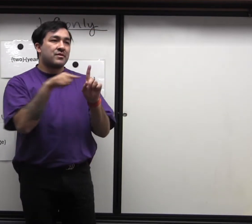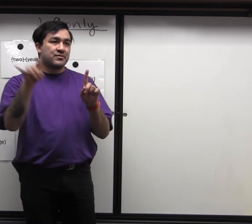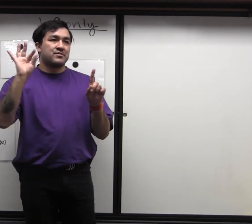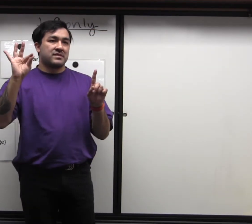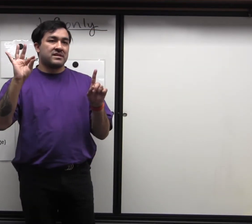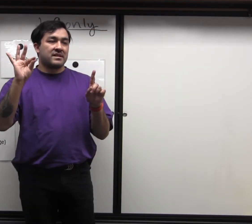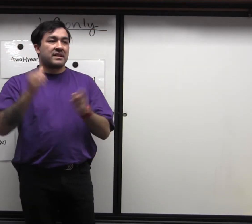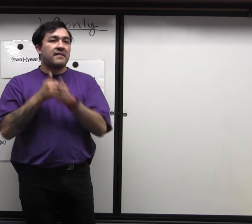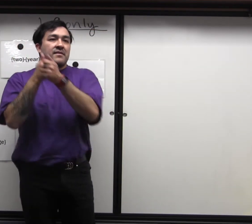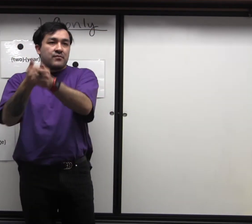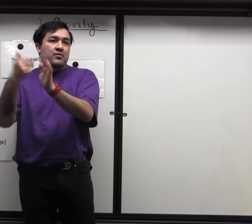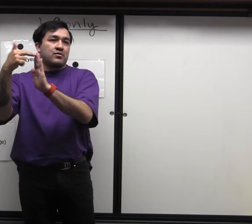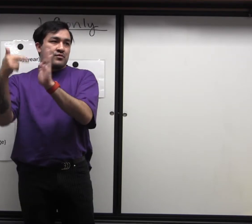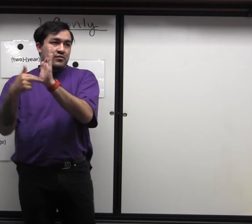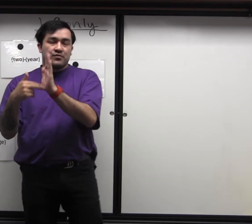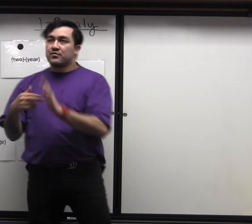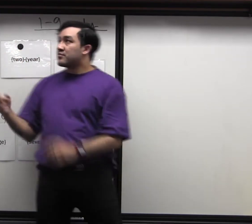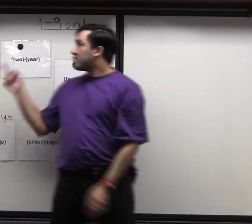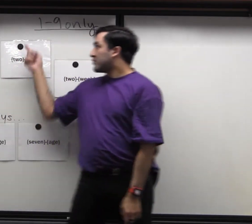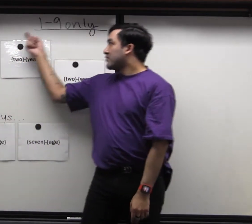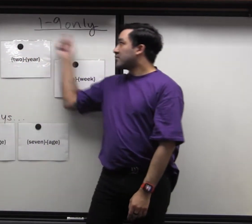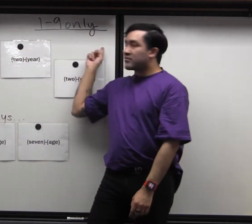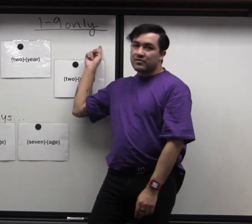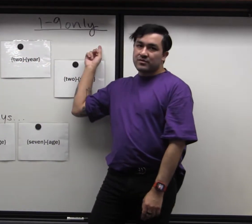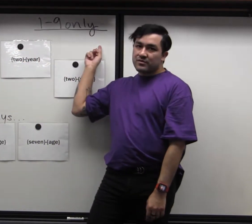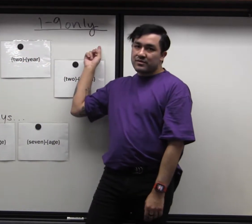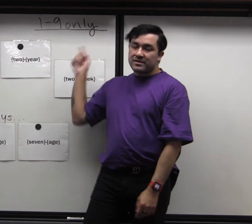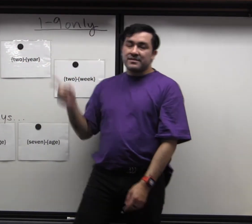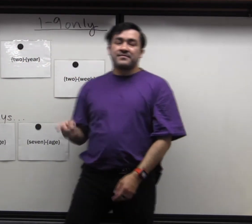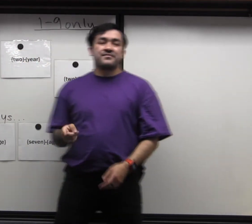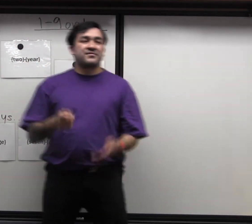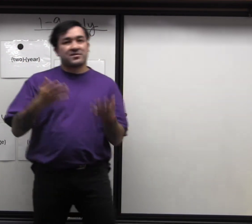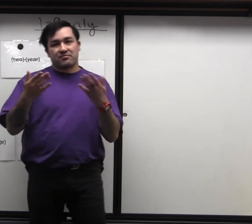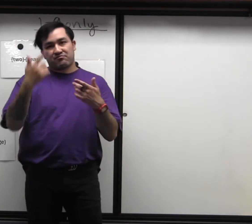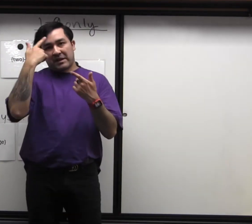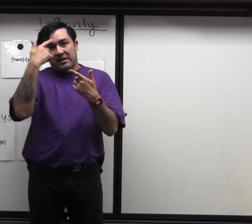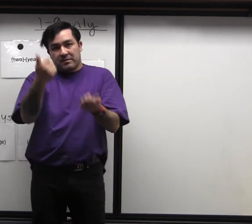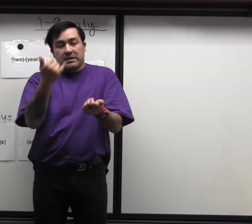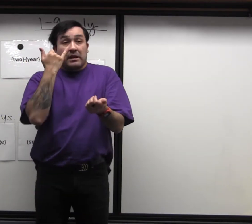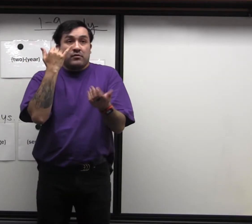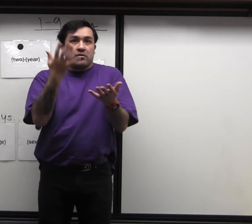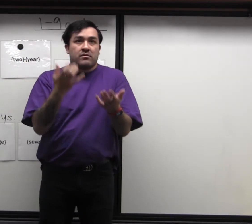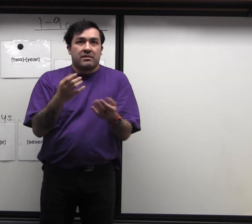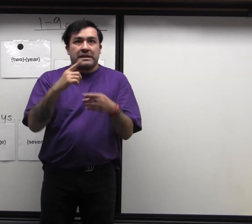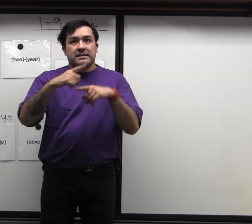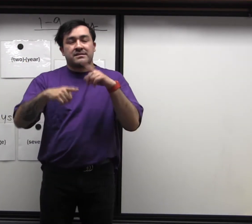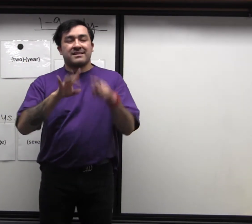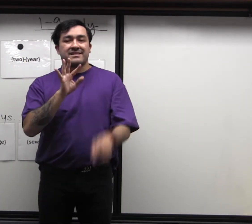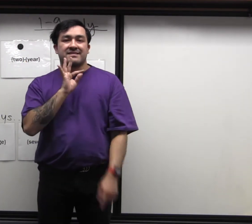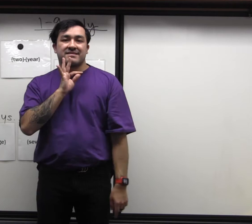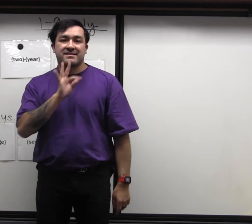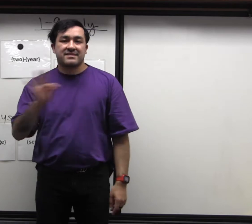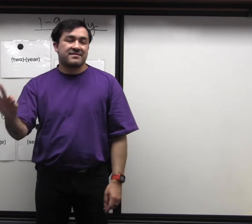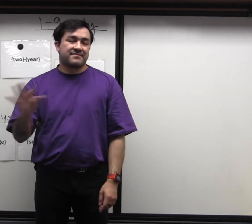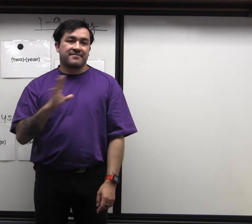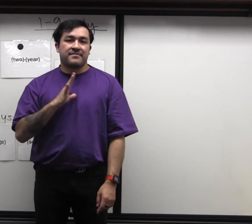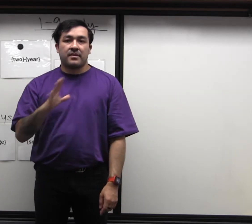group of people that's like, really, the rule is 9, just let us use 9. So really it's up to you. So there's some people who will say you